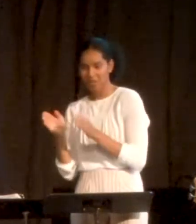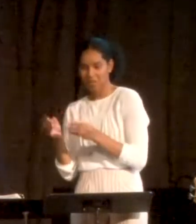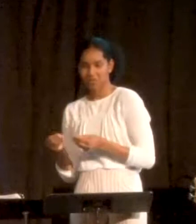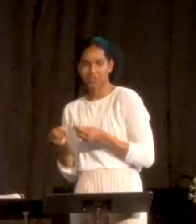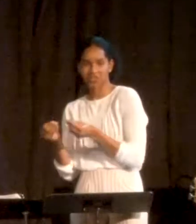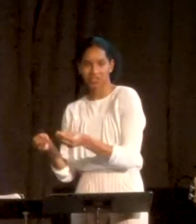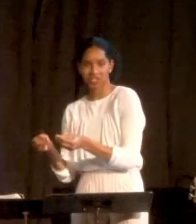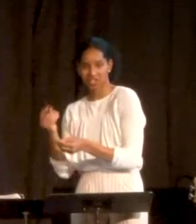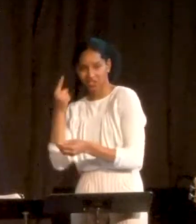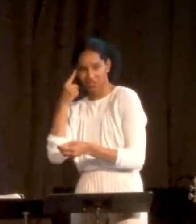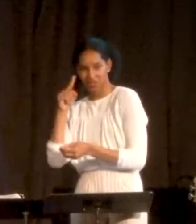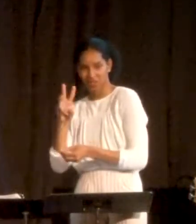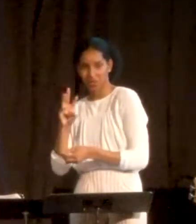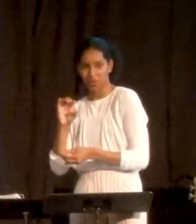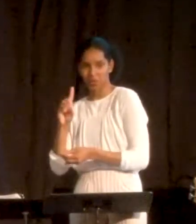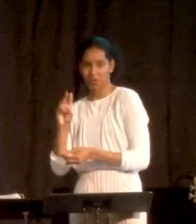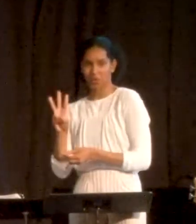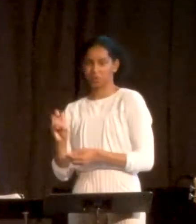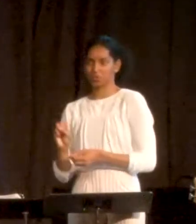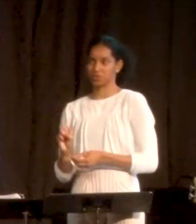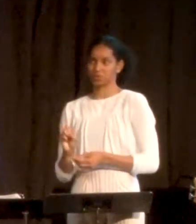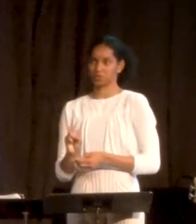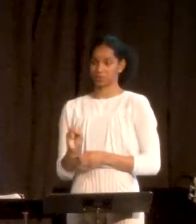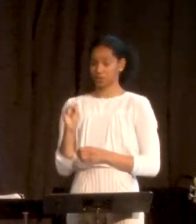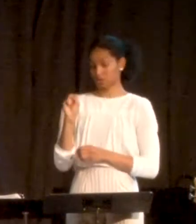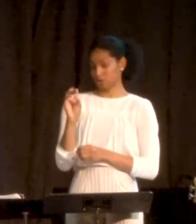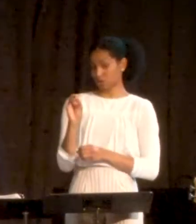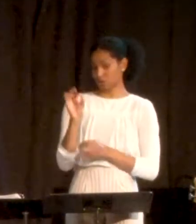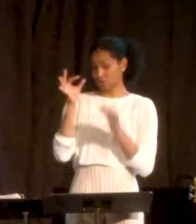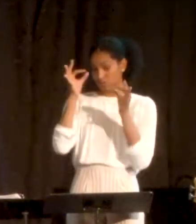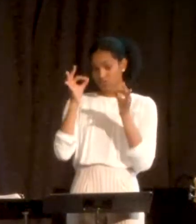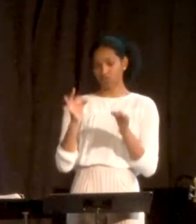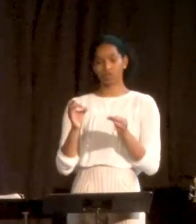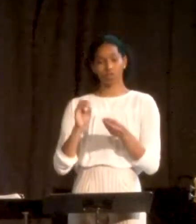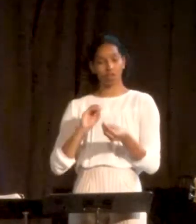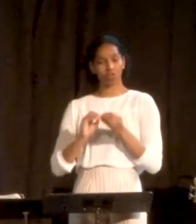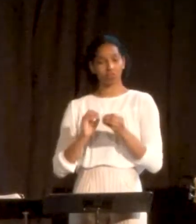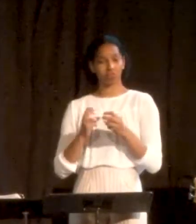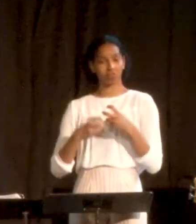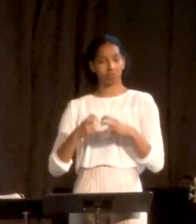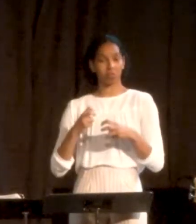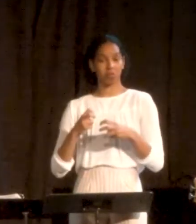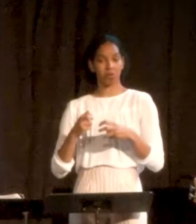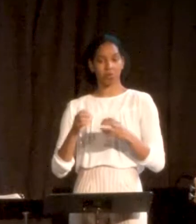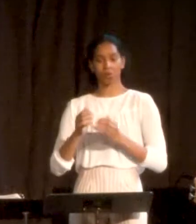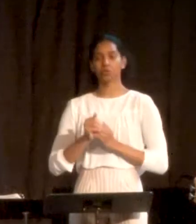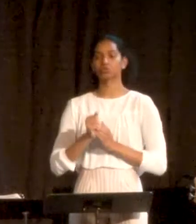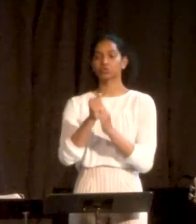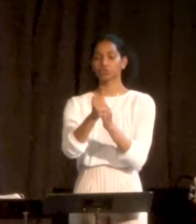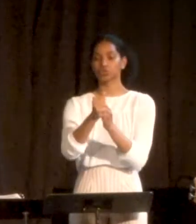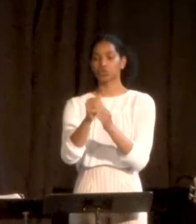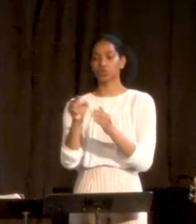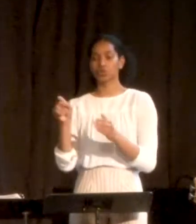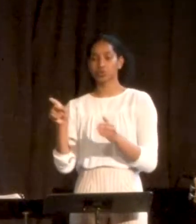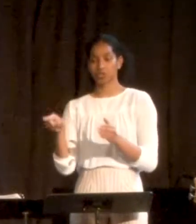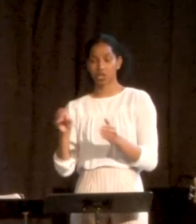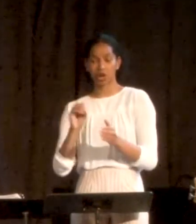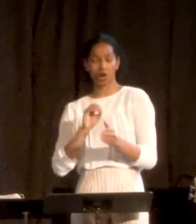And the solution was to pick some Hellenist leaders to manage their own affairs.